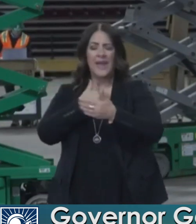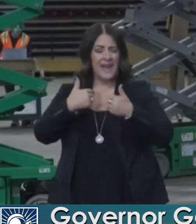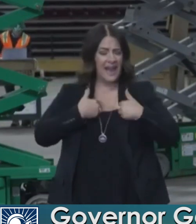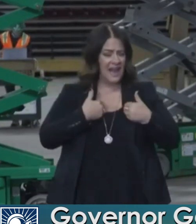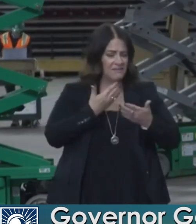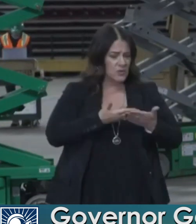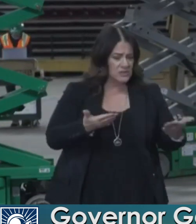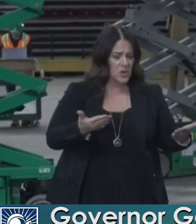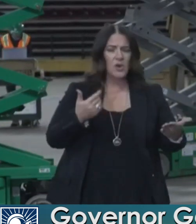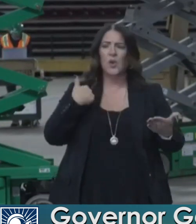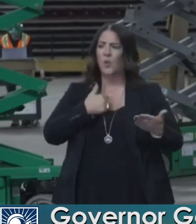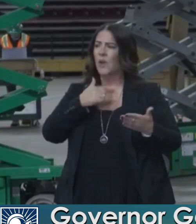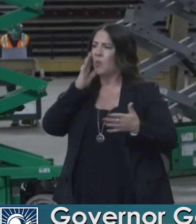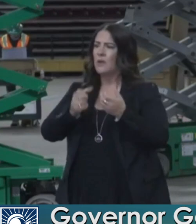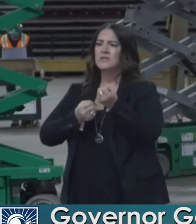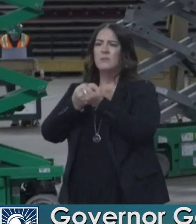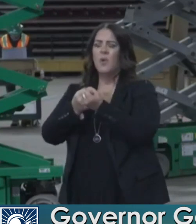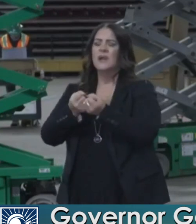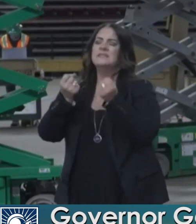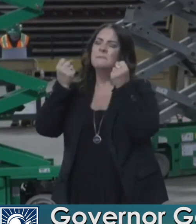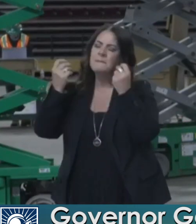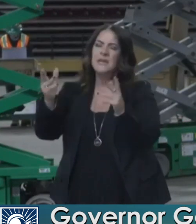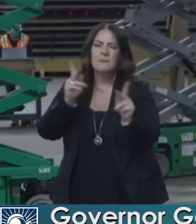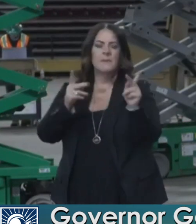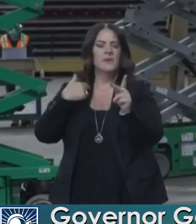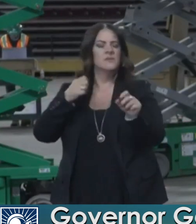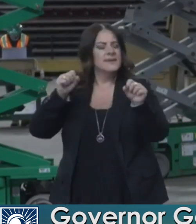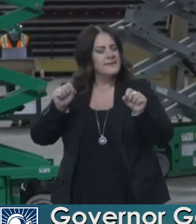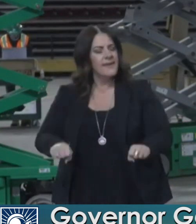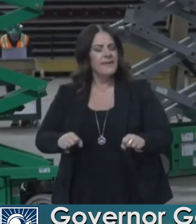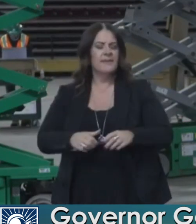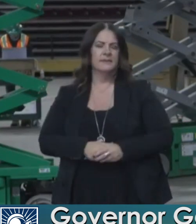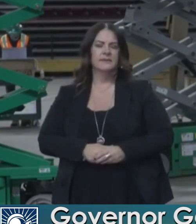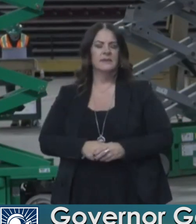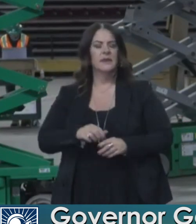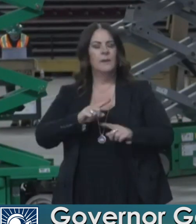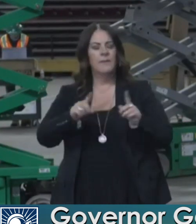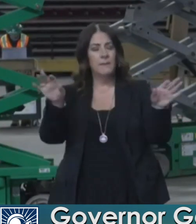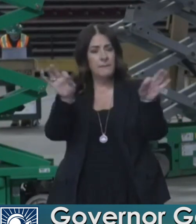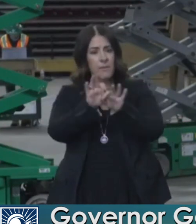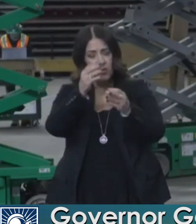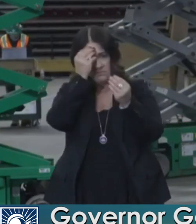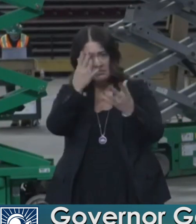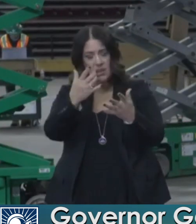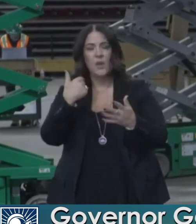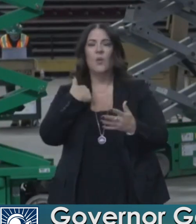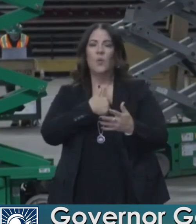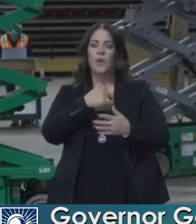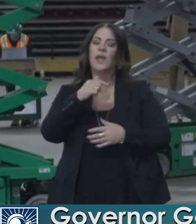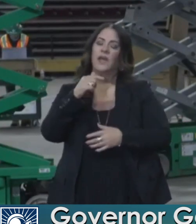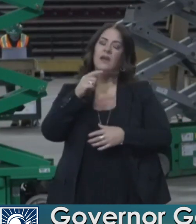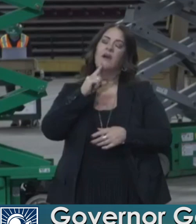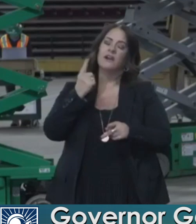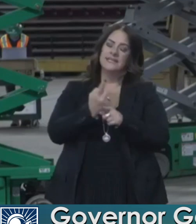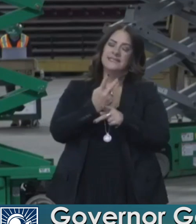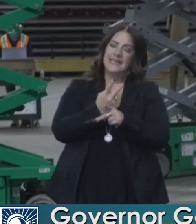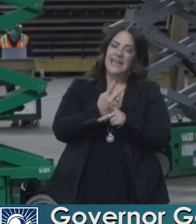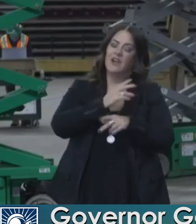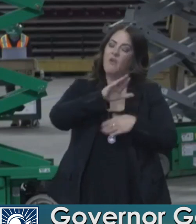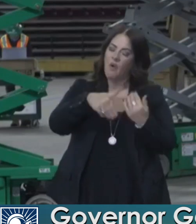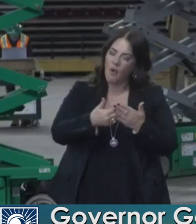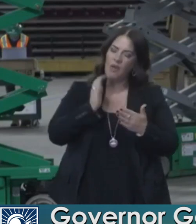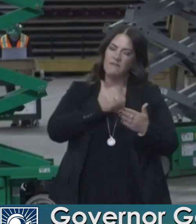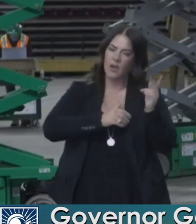resources, we're going to be there for as many people as we possibly can. But know this, we're also taking care of our 40 million Californians as